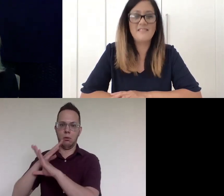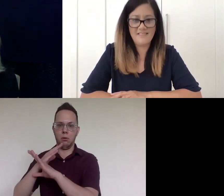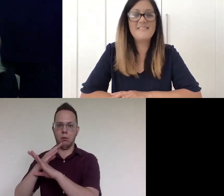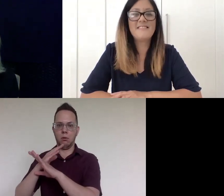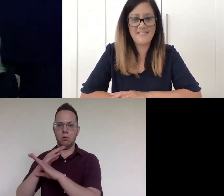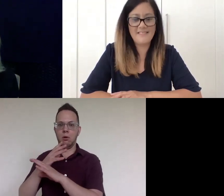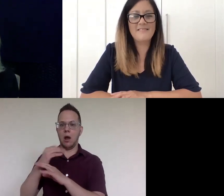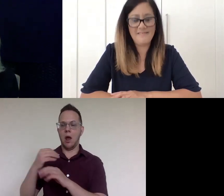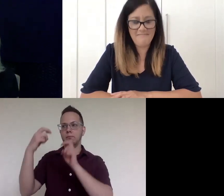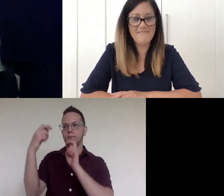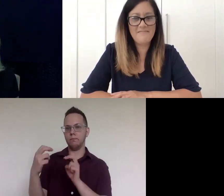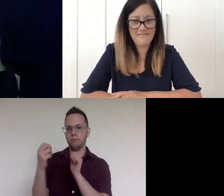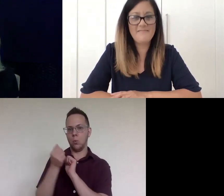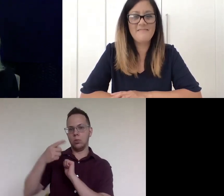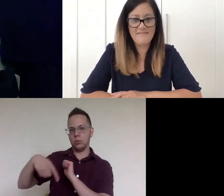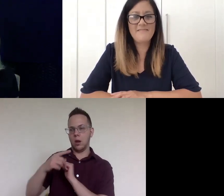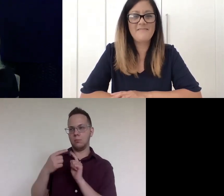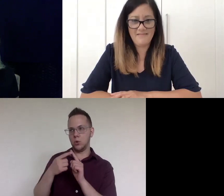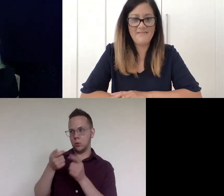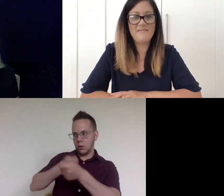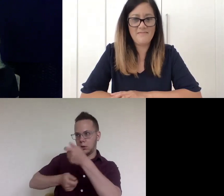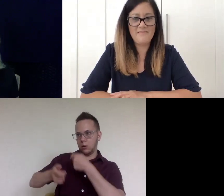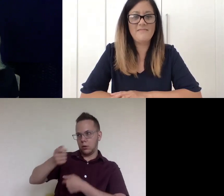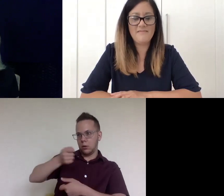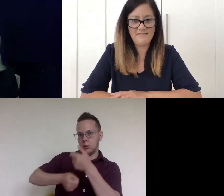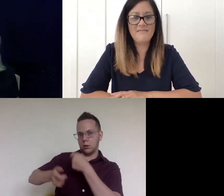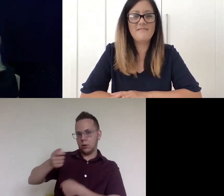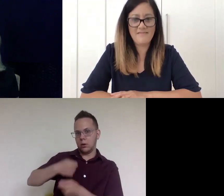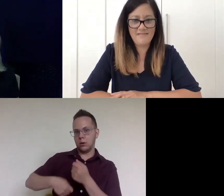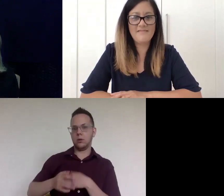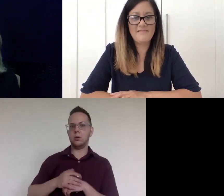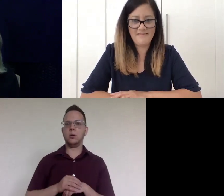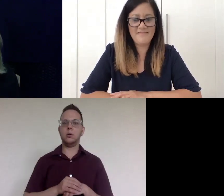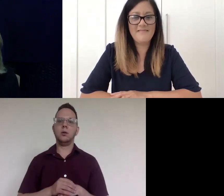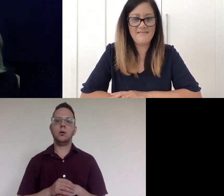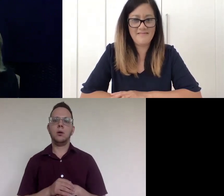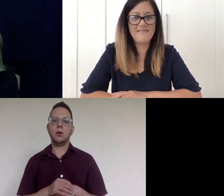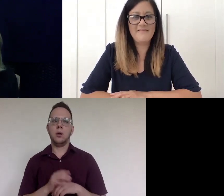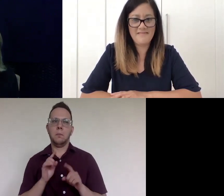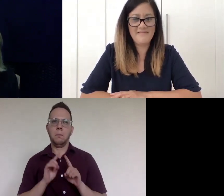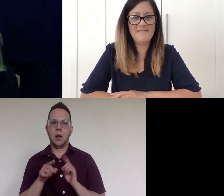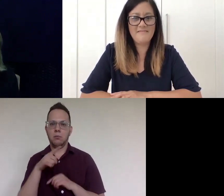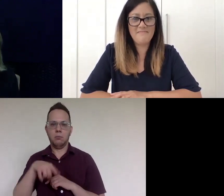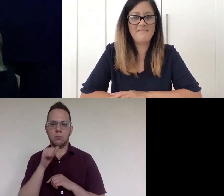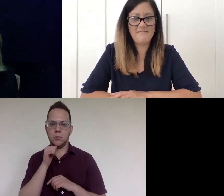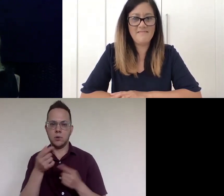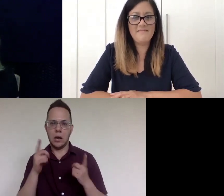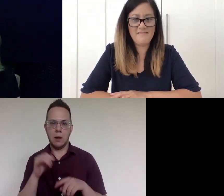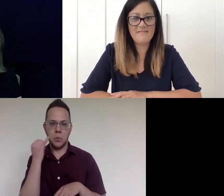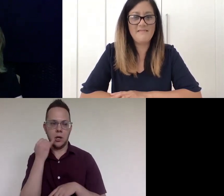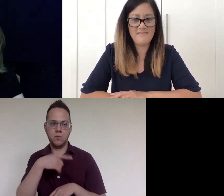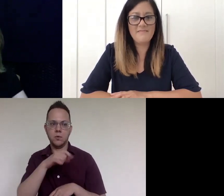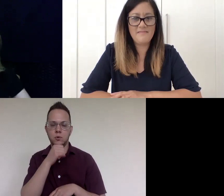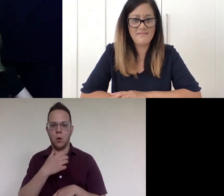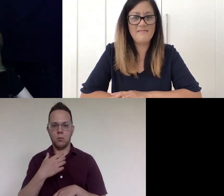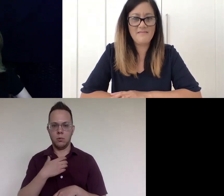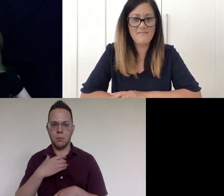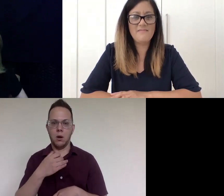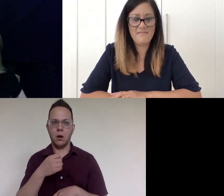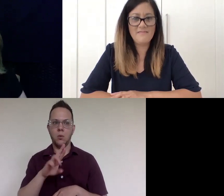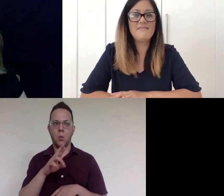that we can sort it out, because there is lack of information. And we need things to be documented. That's really important. So we've got to survey